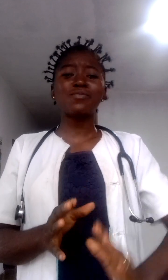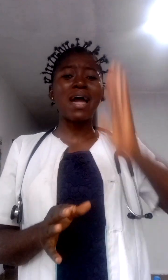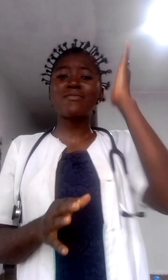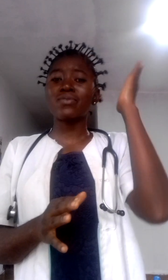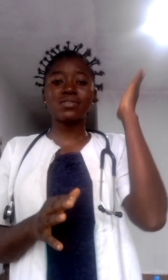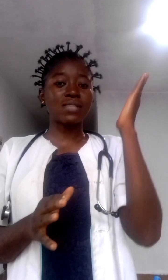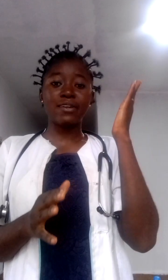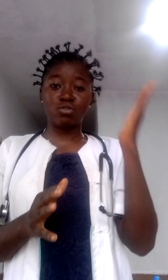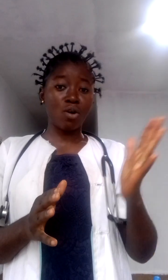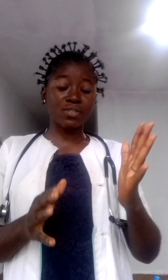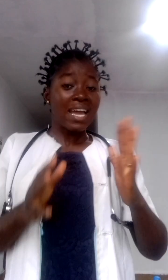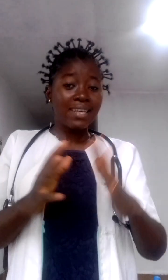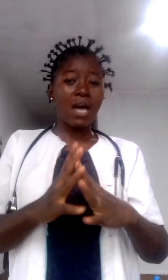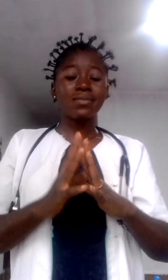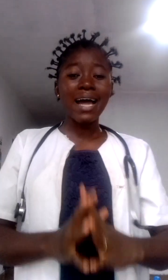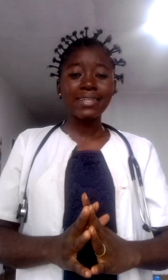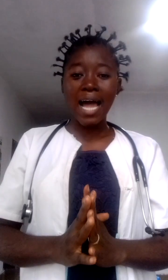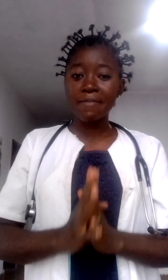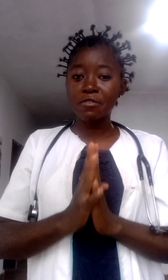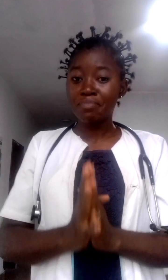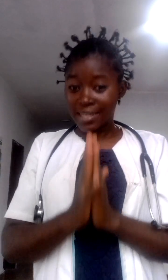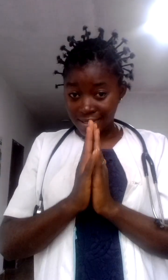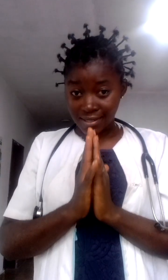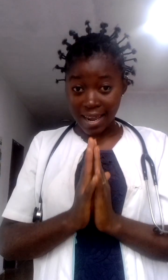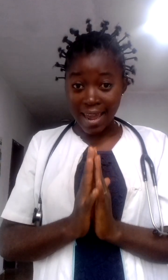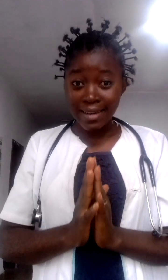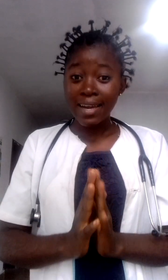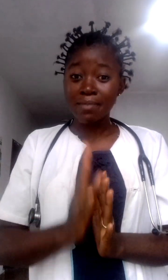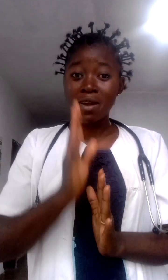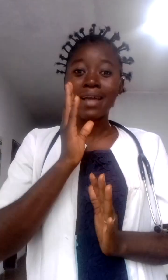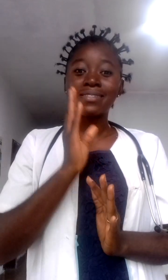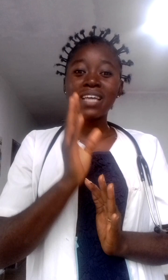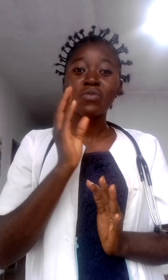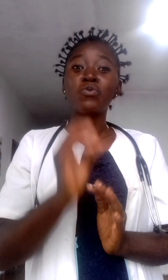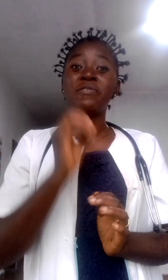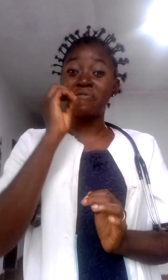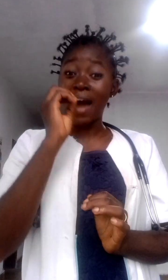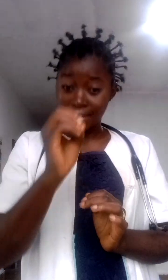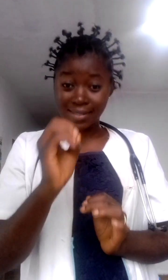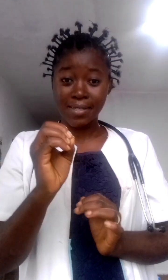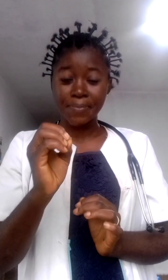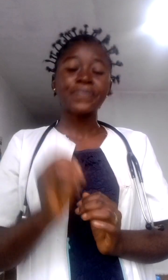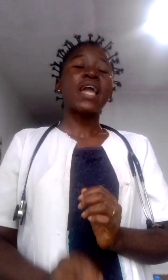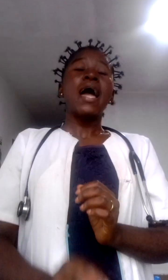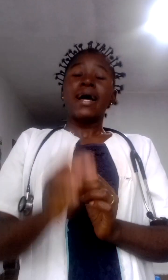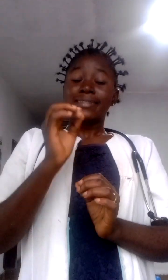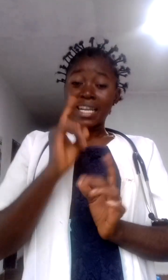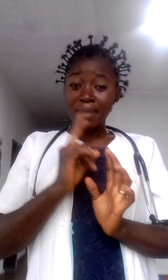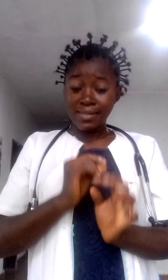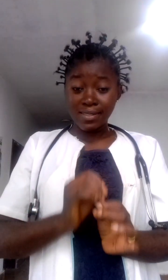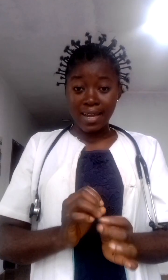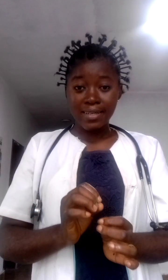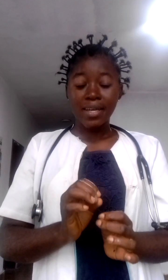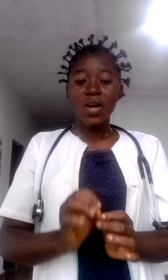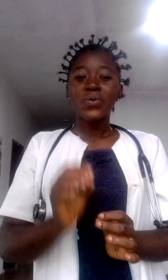buy roadside drugs. Now, that having been said, remember I said we will be fast. That being said, we'll